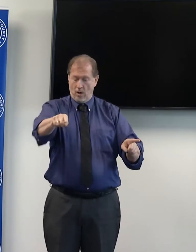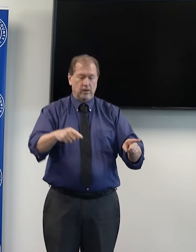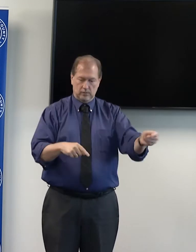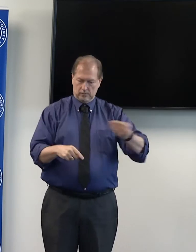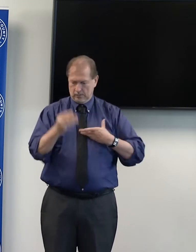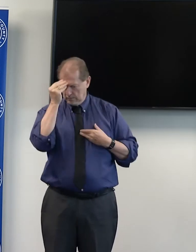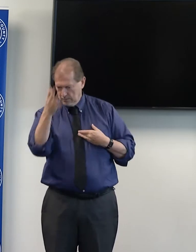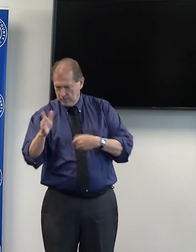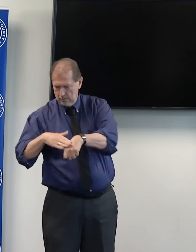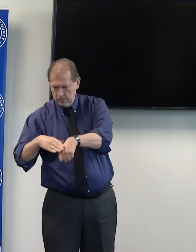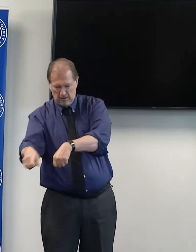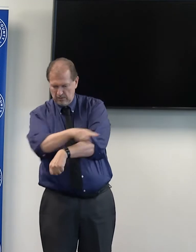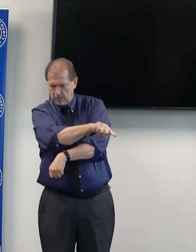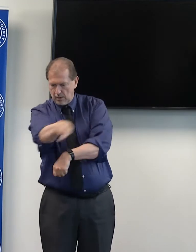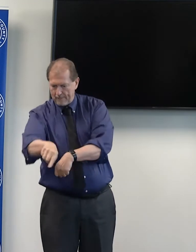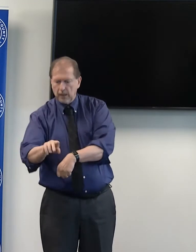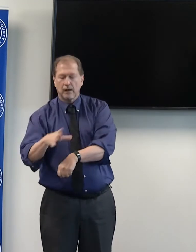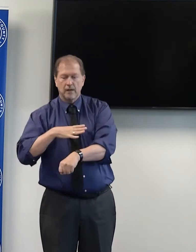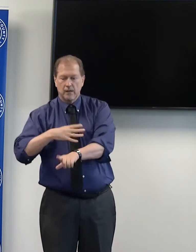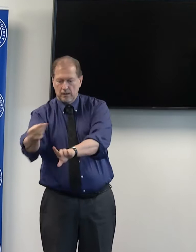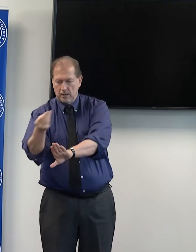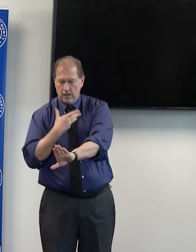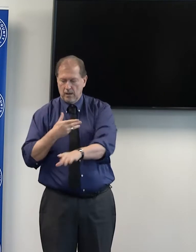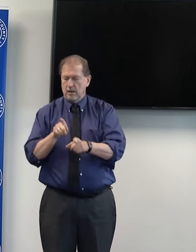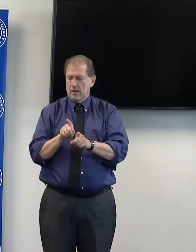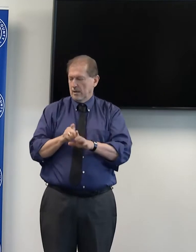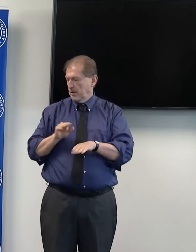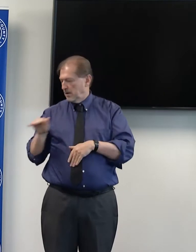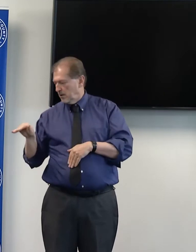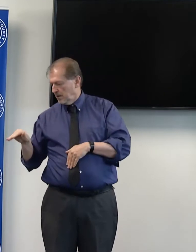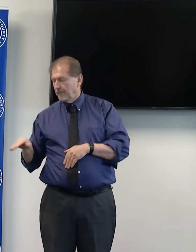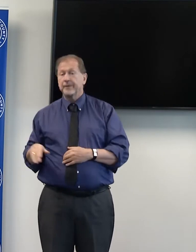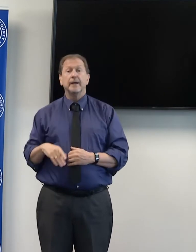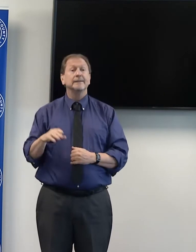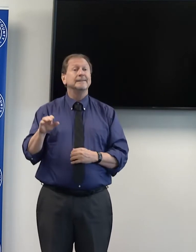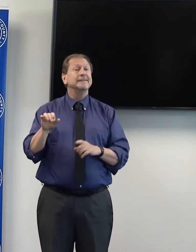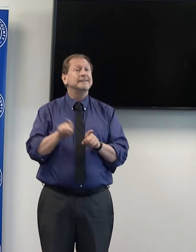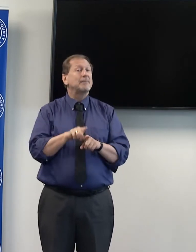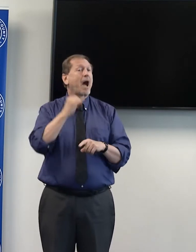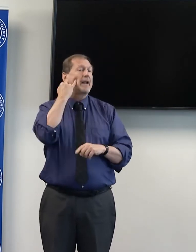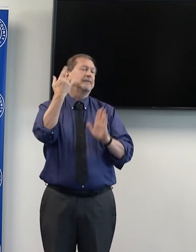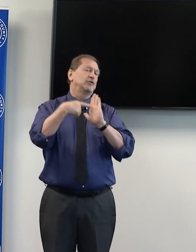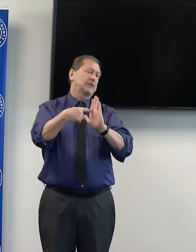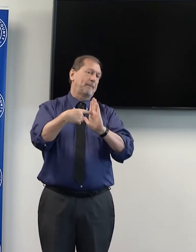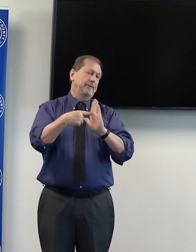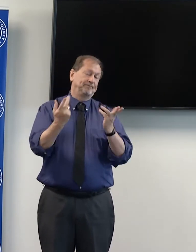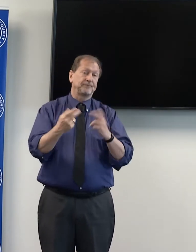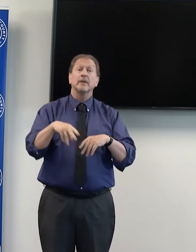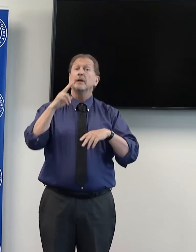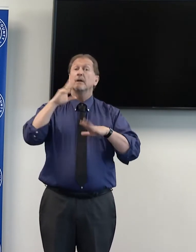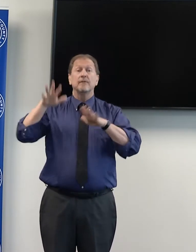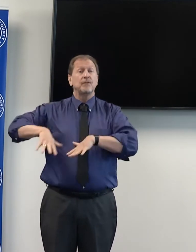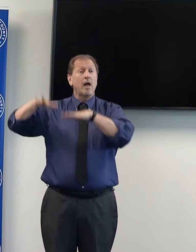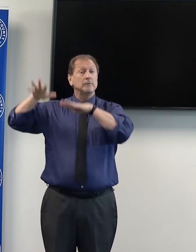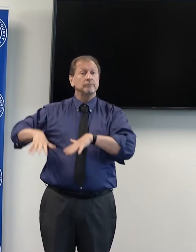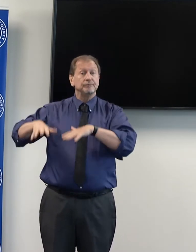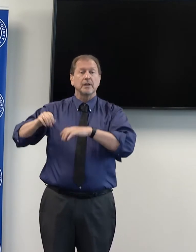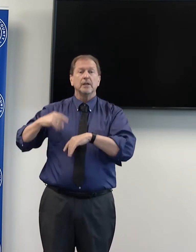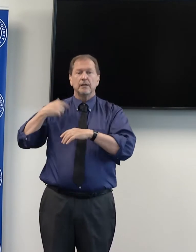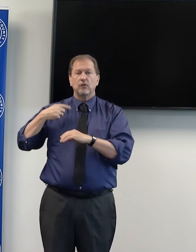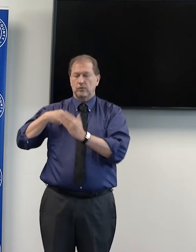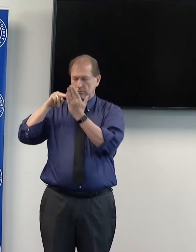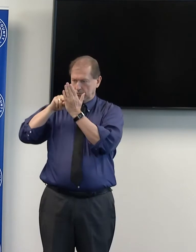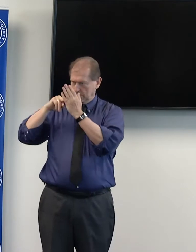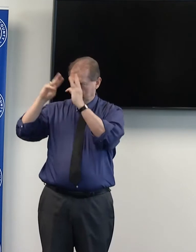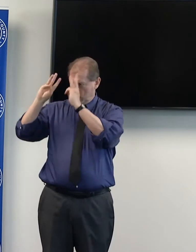problems. Case in point, just any flood. When we see the rains coming in certain weather patterns, and we know that the rain is